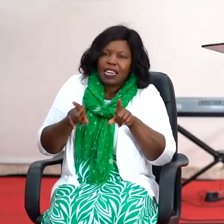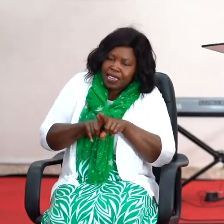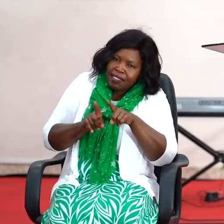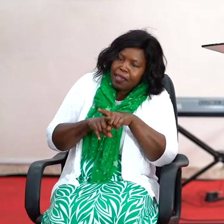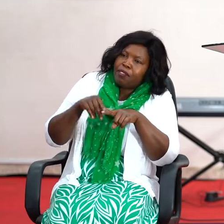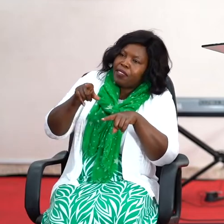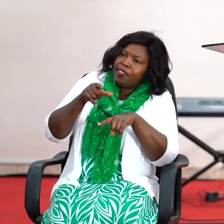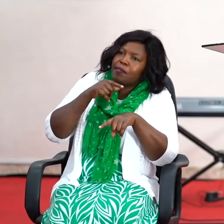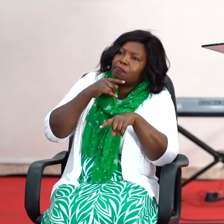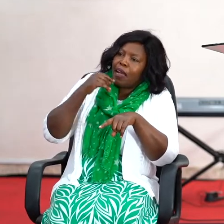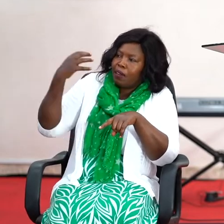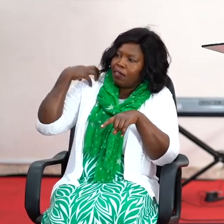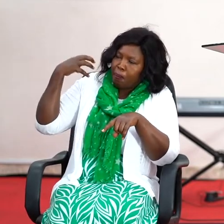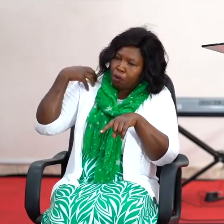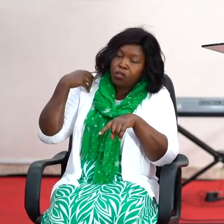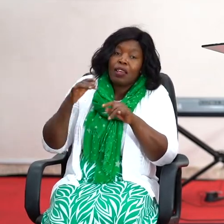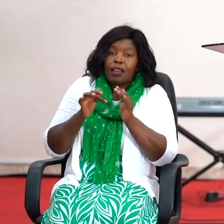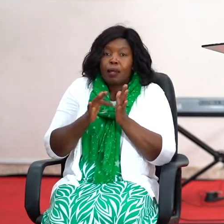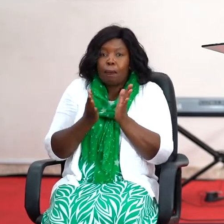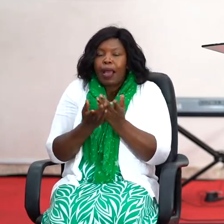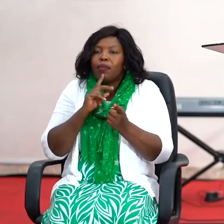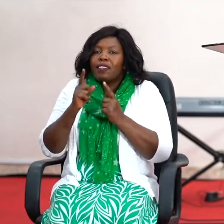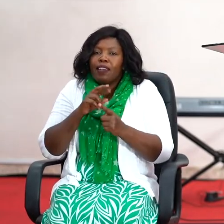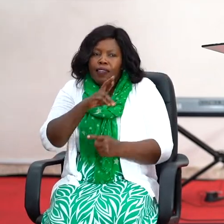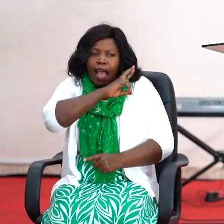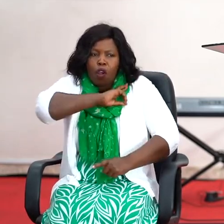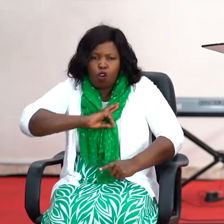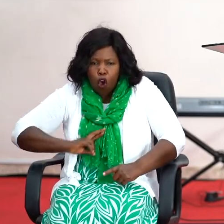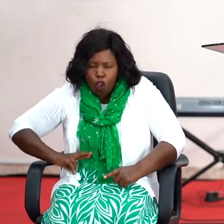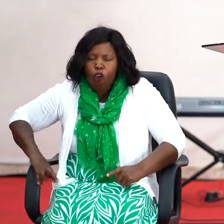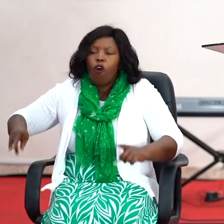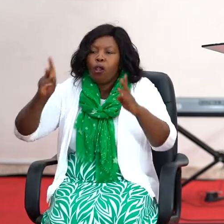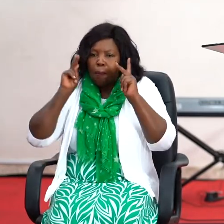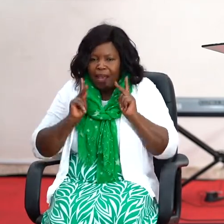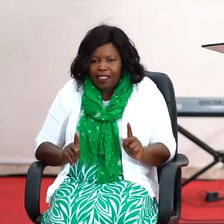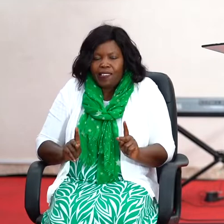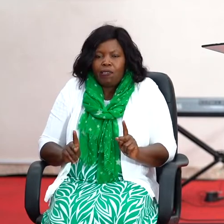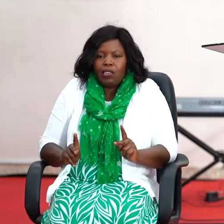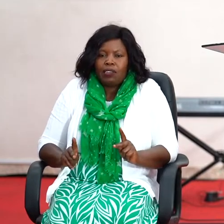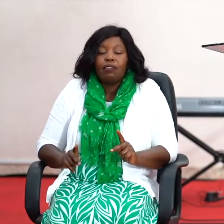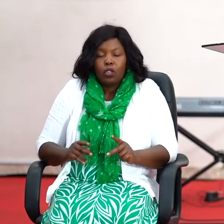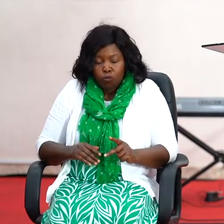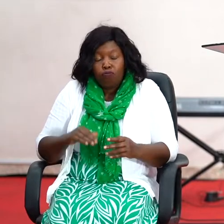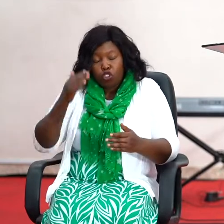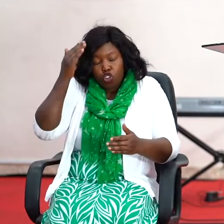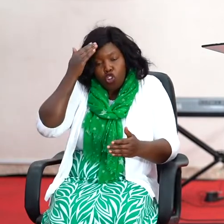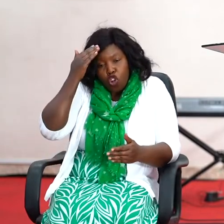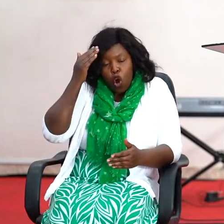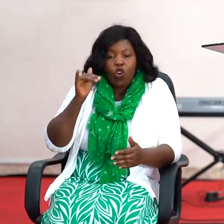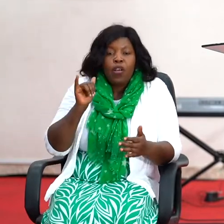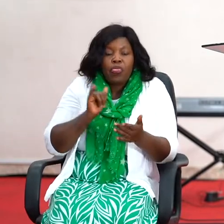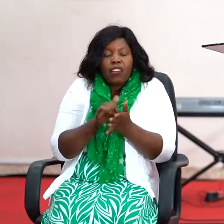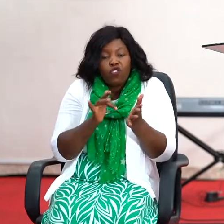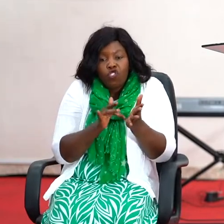senior person. The Bible is calling him a royal official. And so we see that this man, he acknowledged that